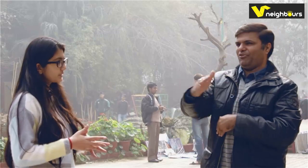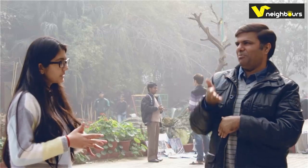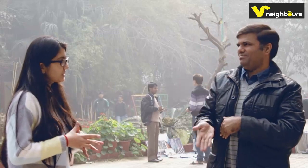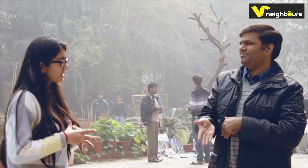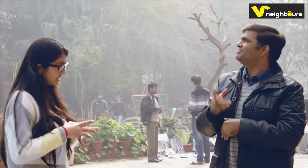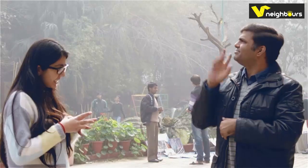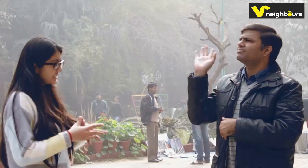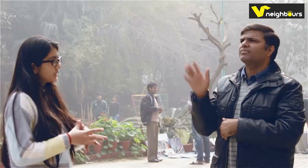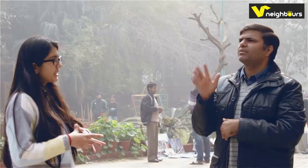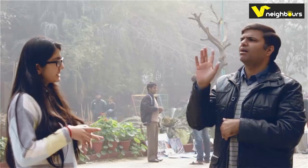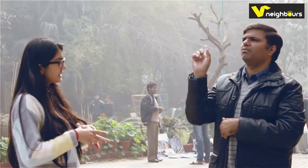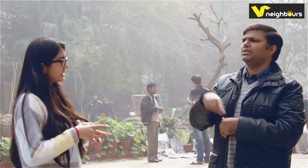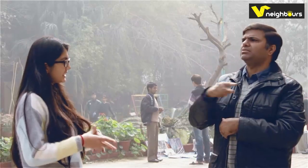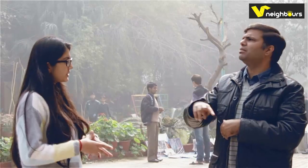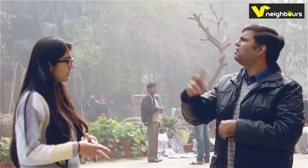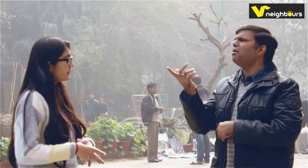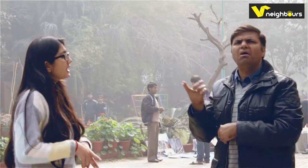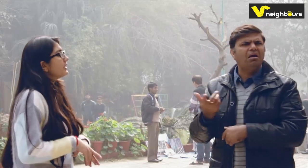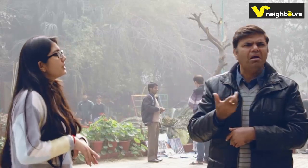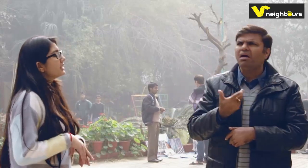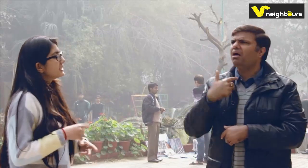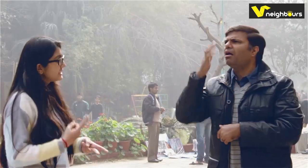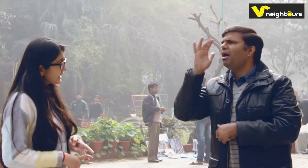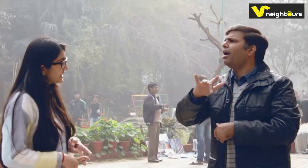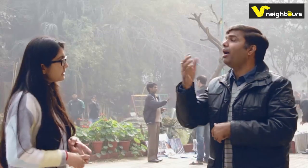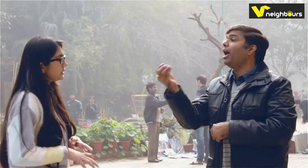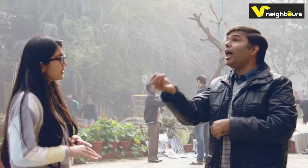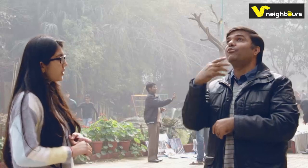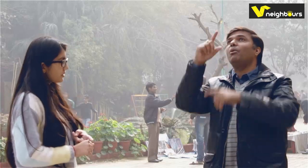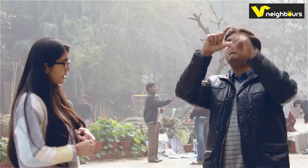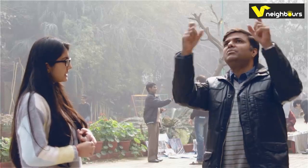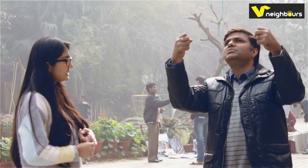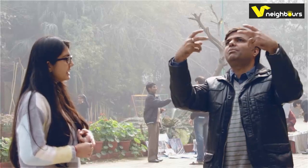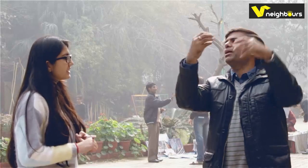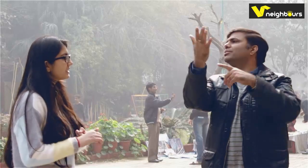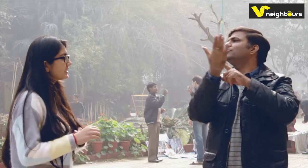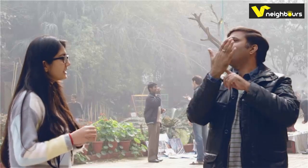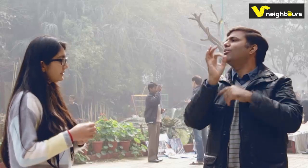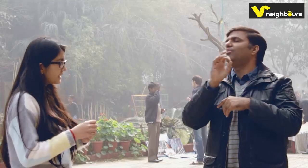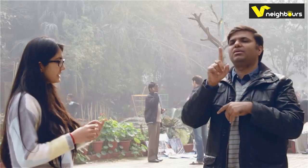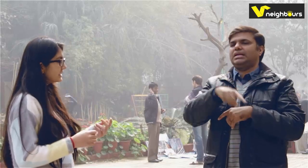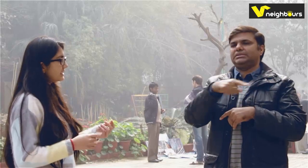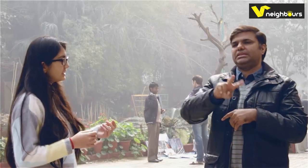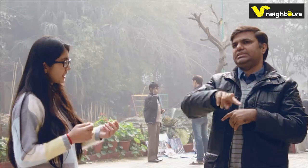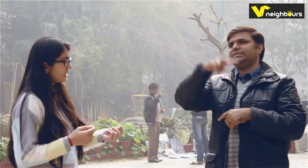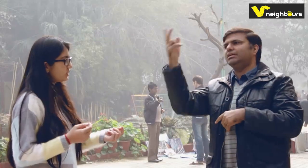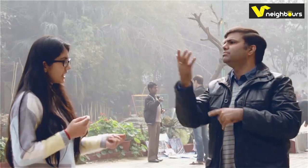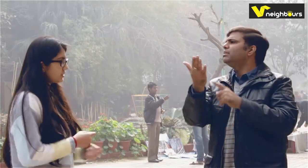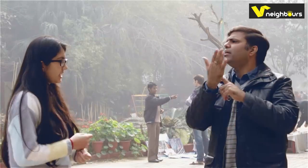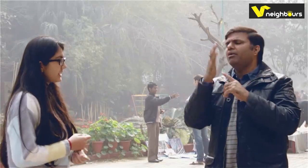which tells you that this is the station. The second thing which I want to talk about is that if there is a train change, like if